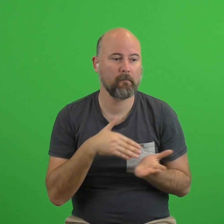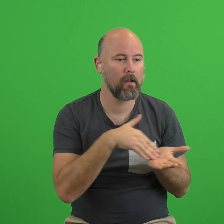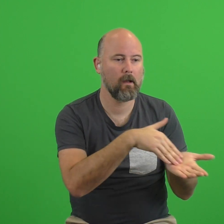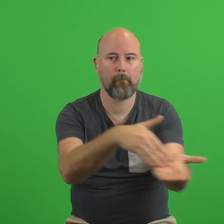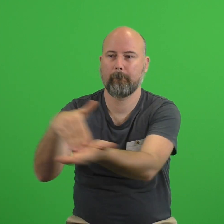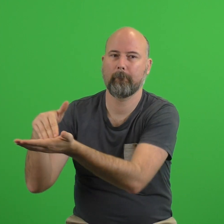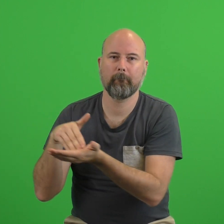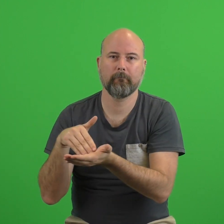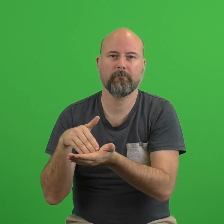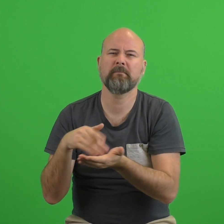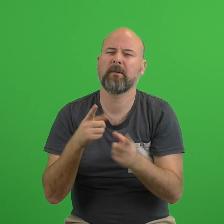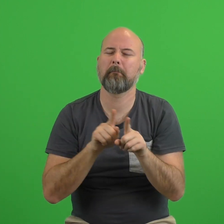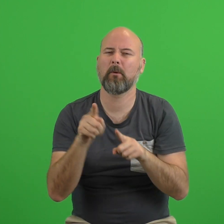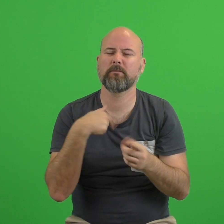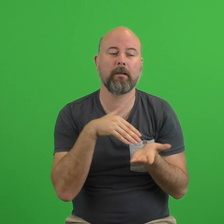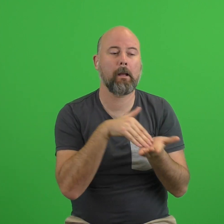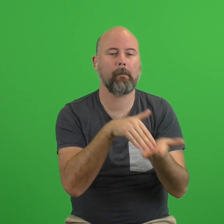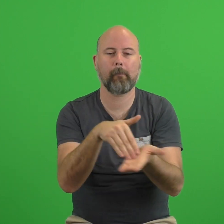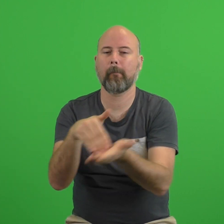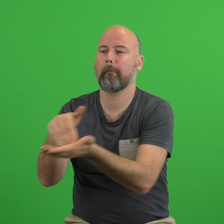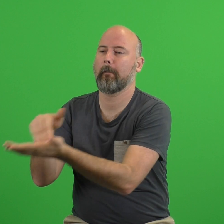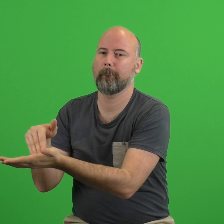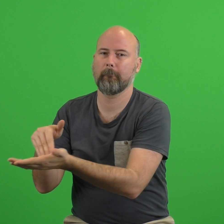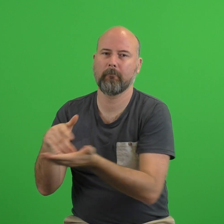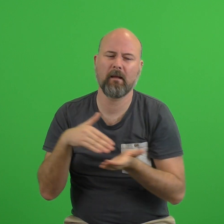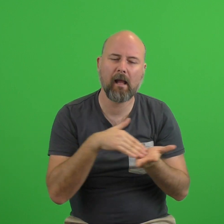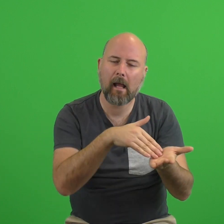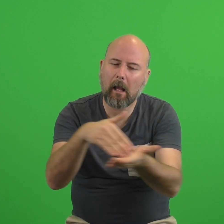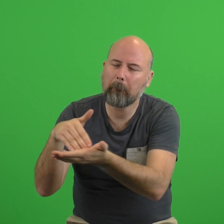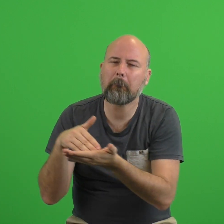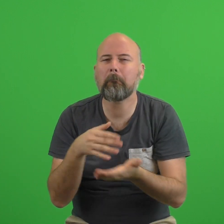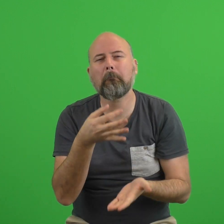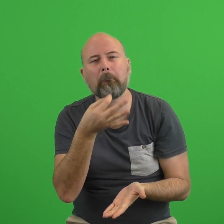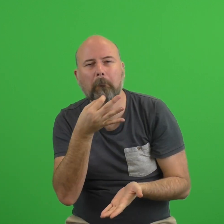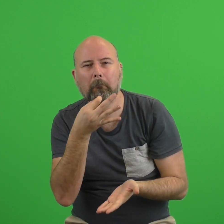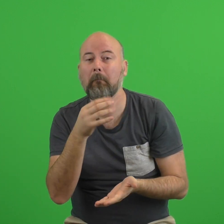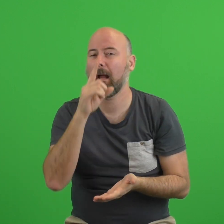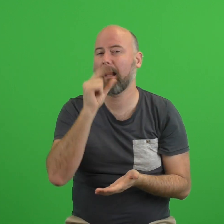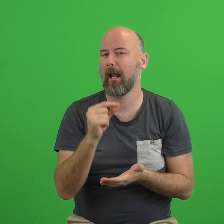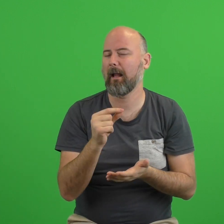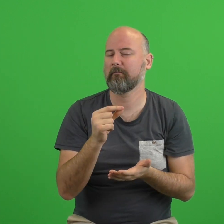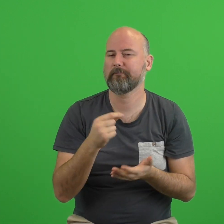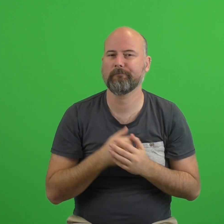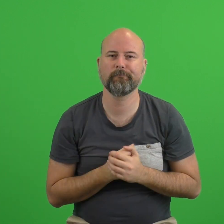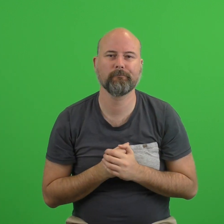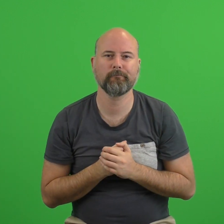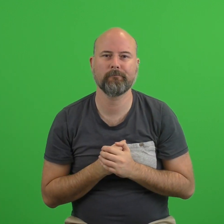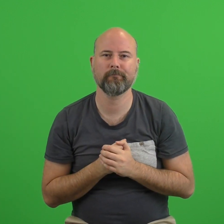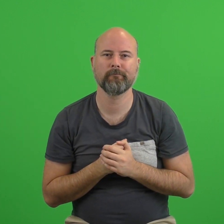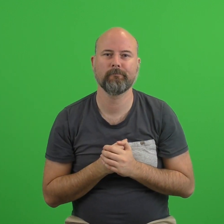Ben. I might show this me helping everybody. I might not do that in one continuous motion though for help everybody. It is possible, but I'd be